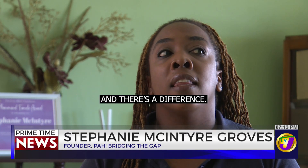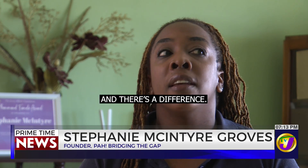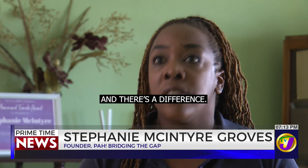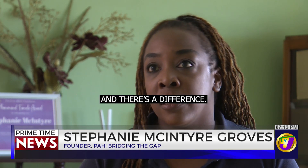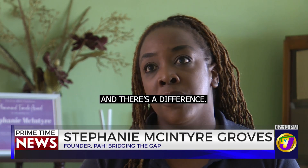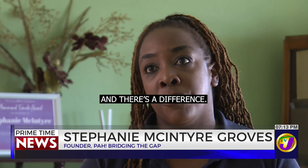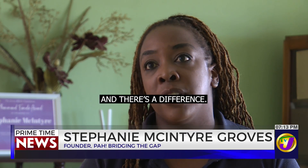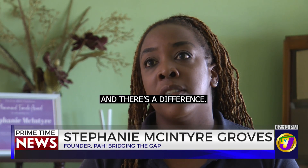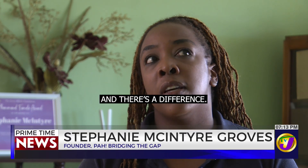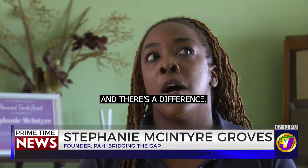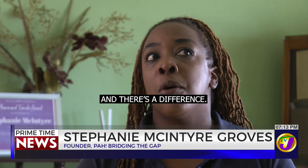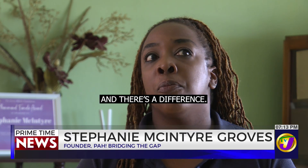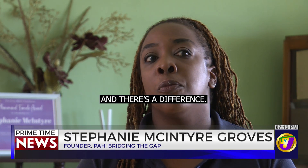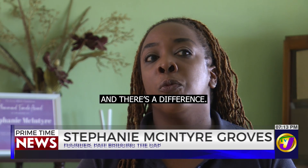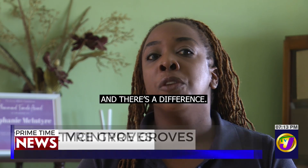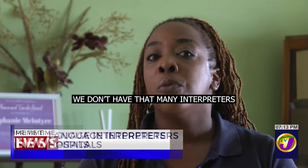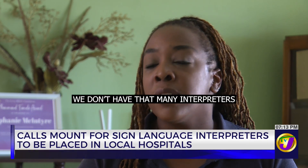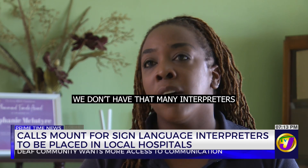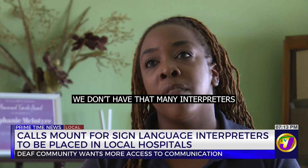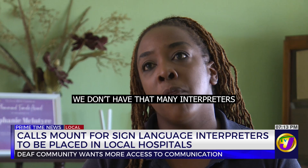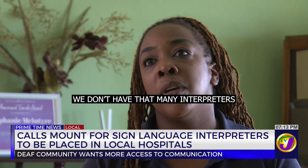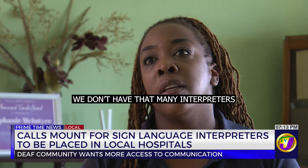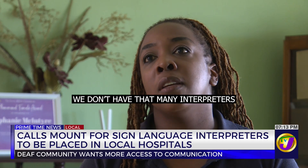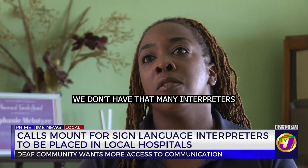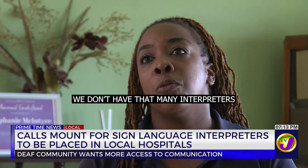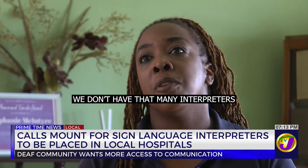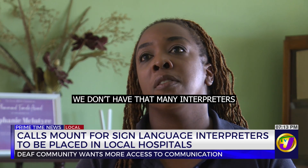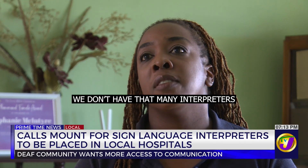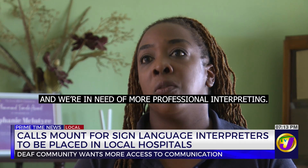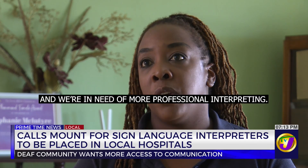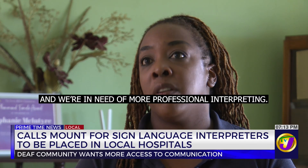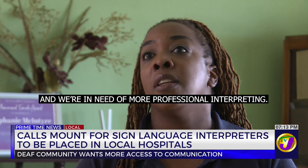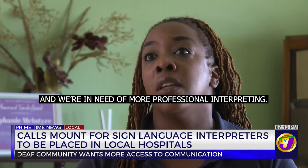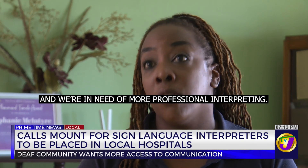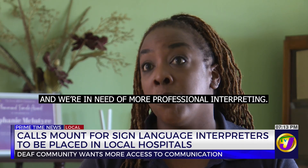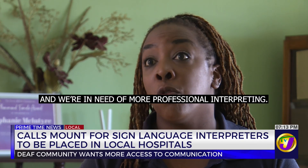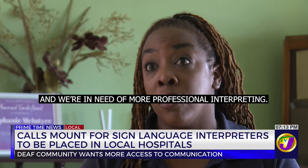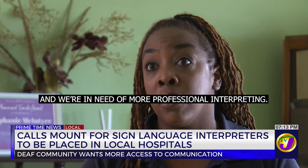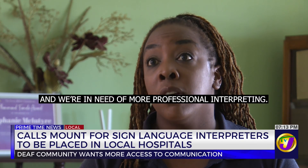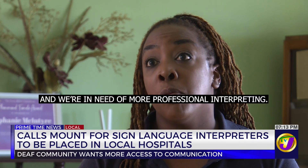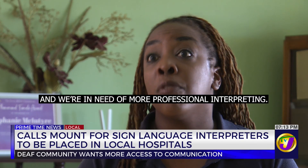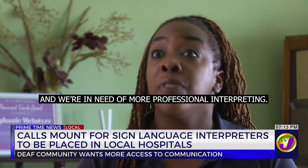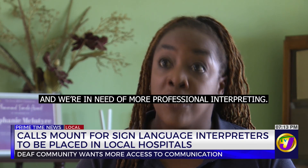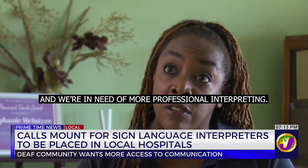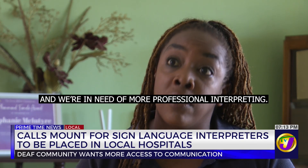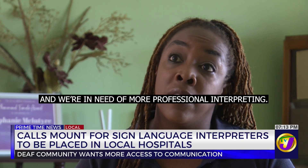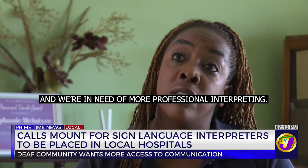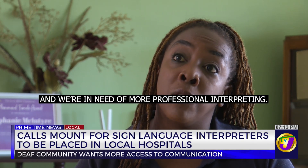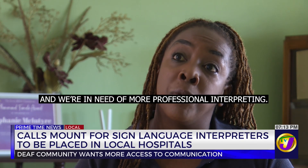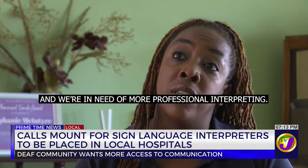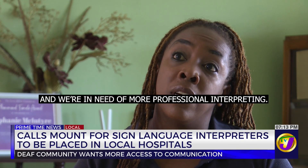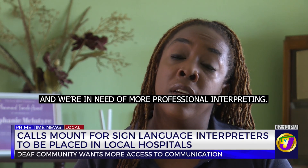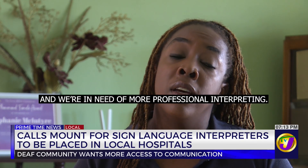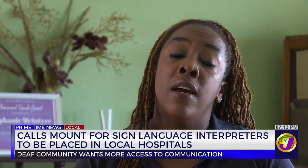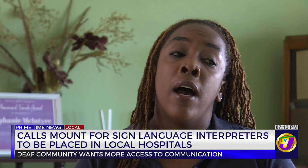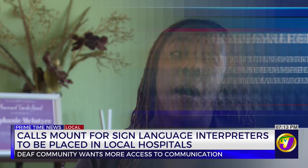there's a difference. We don't have that many interpreters, and we are in need of more professional interpreting.